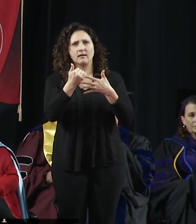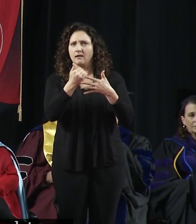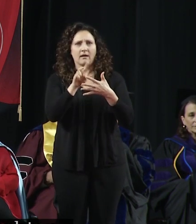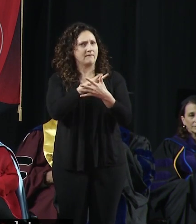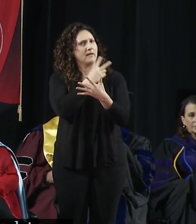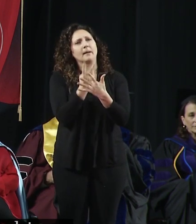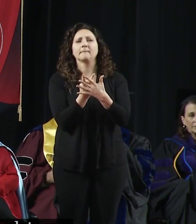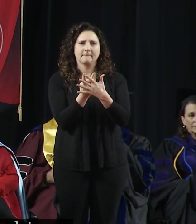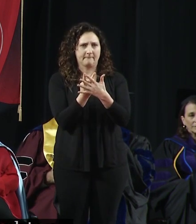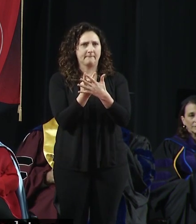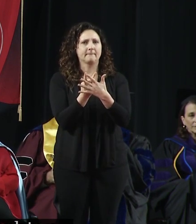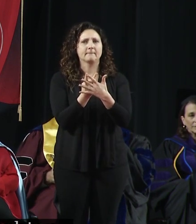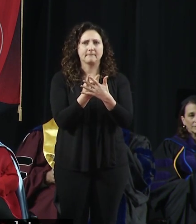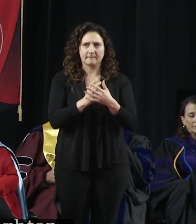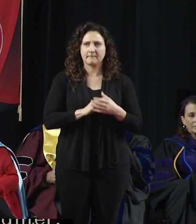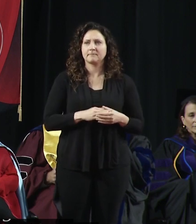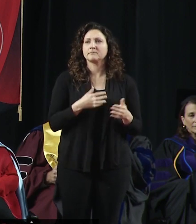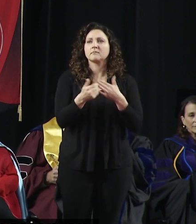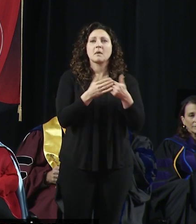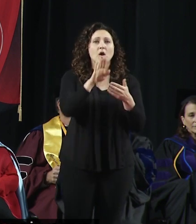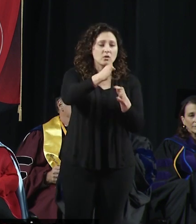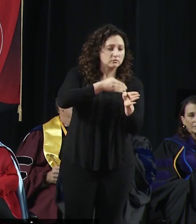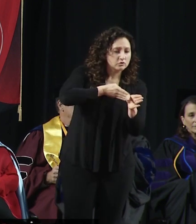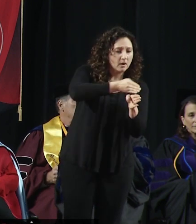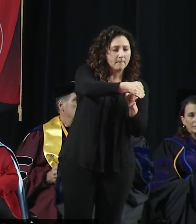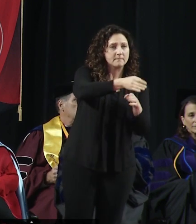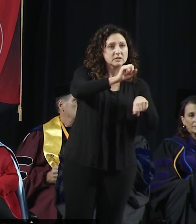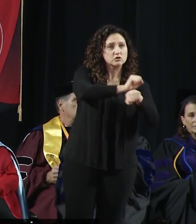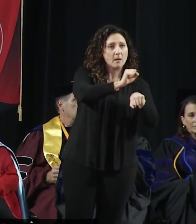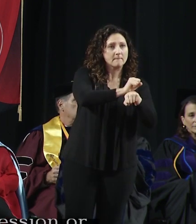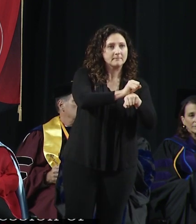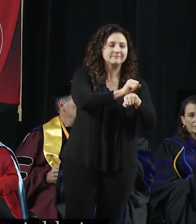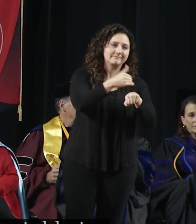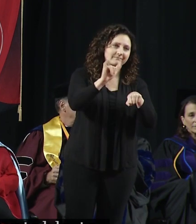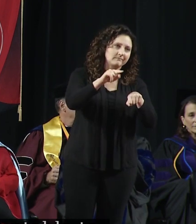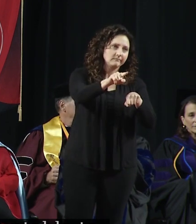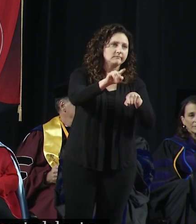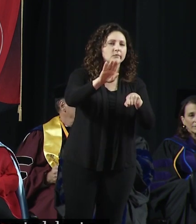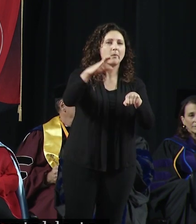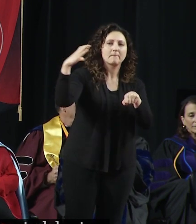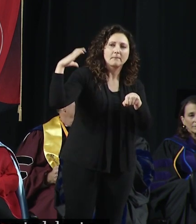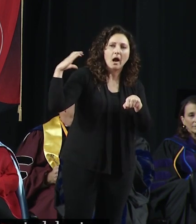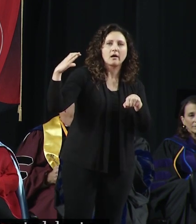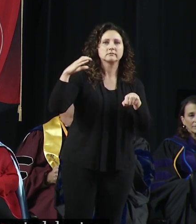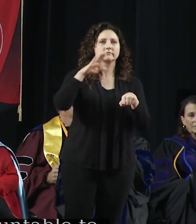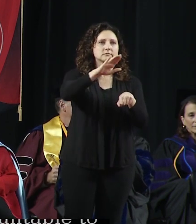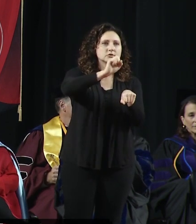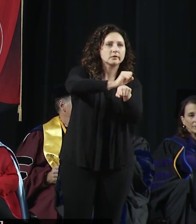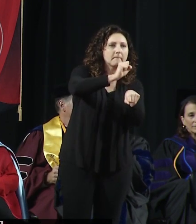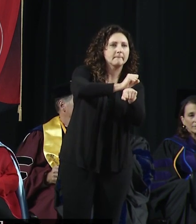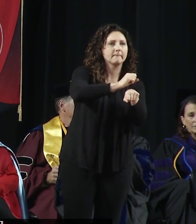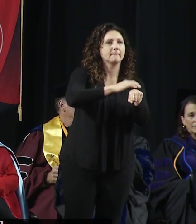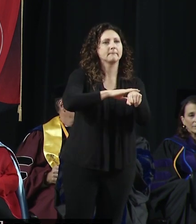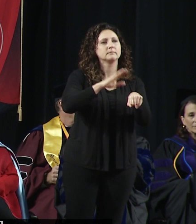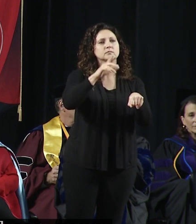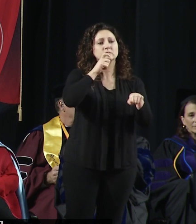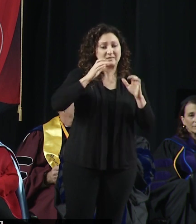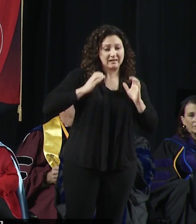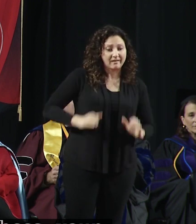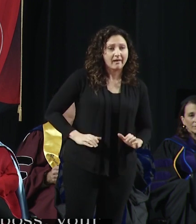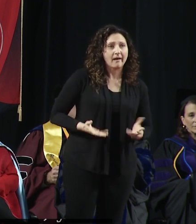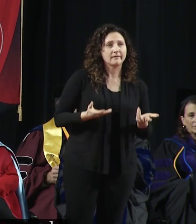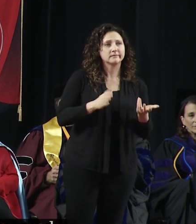Regardless of your profession or job, you will be accountable to your company, your boss, your clients,